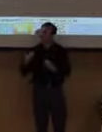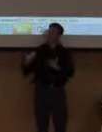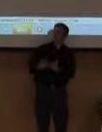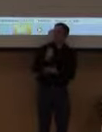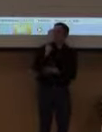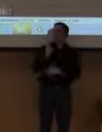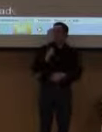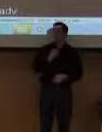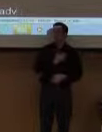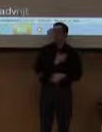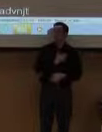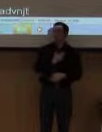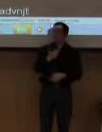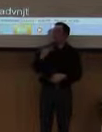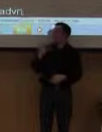of our